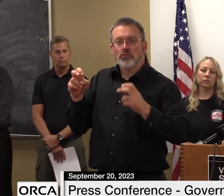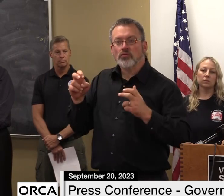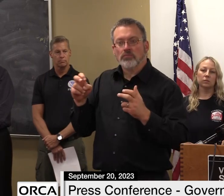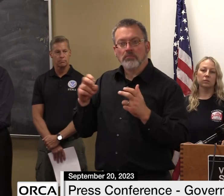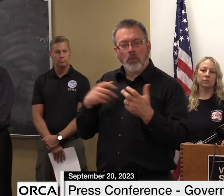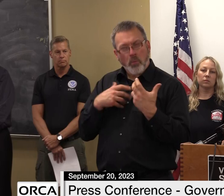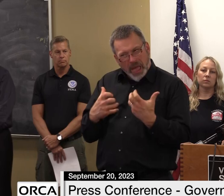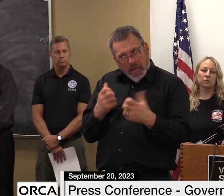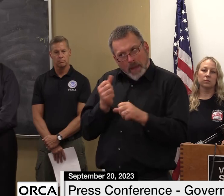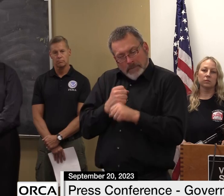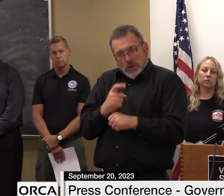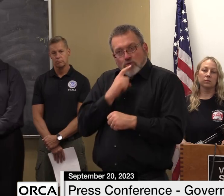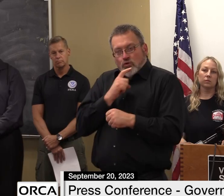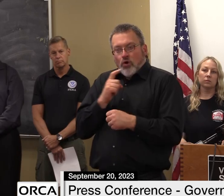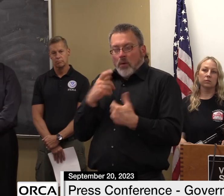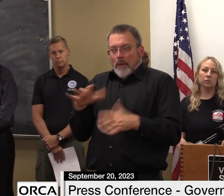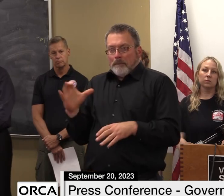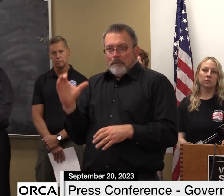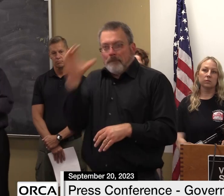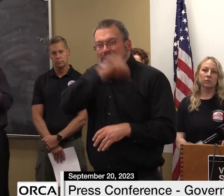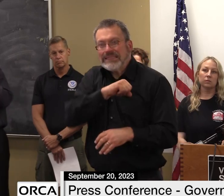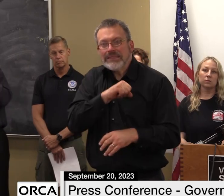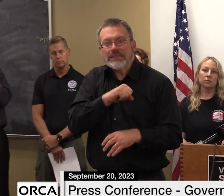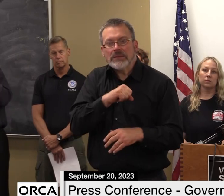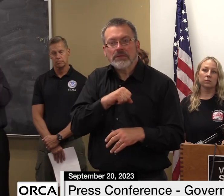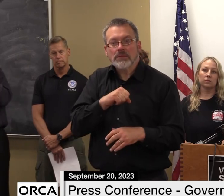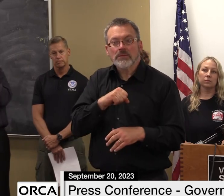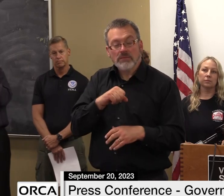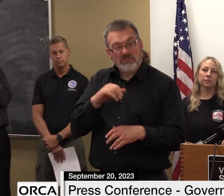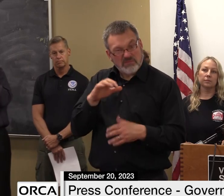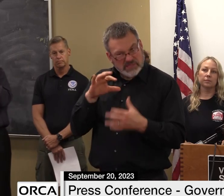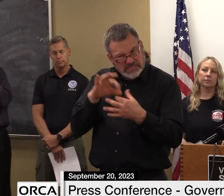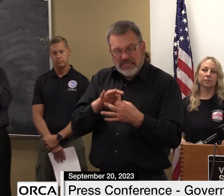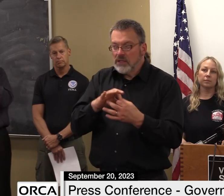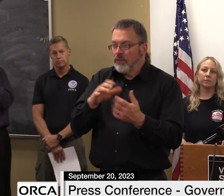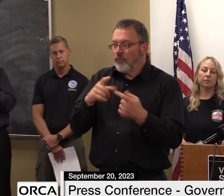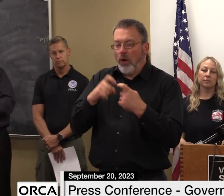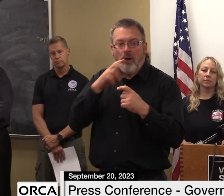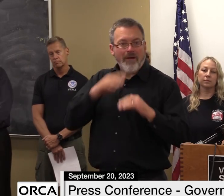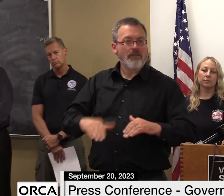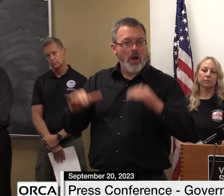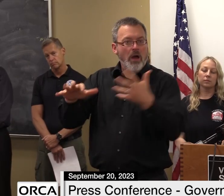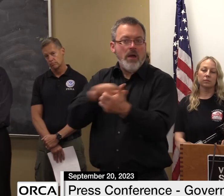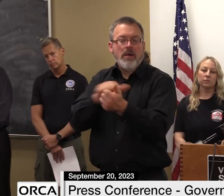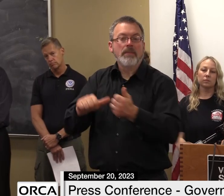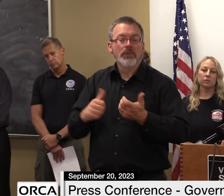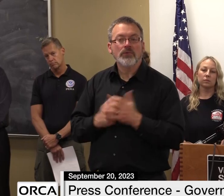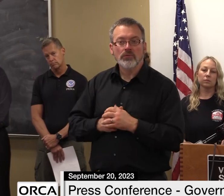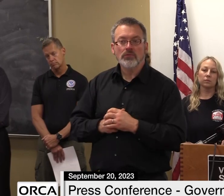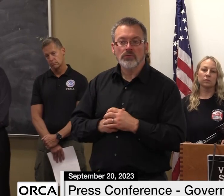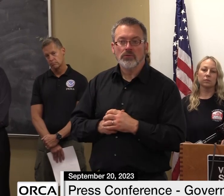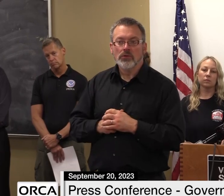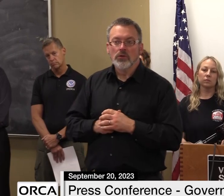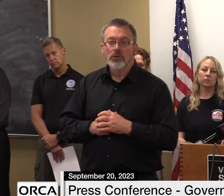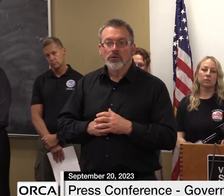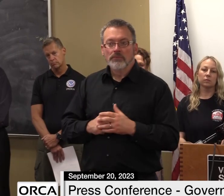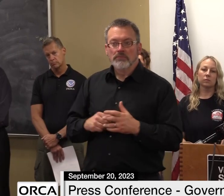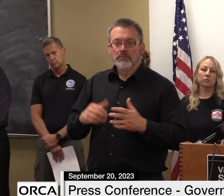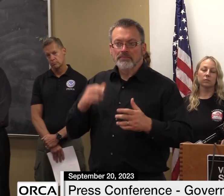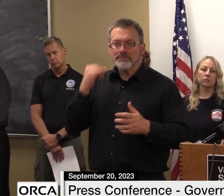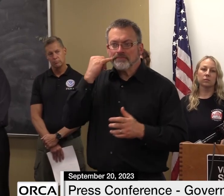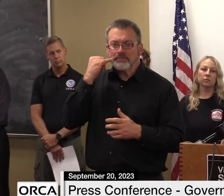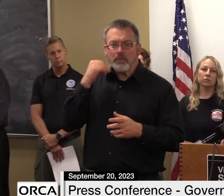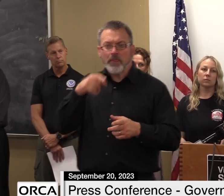to these victims, flood victims, to make them whole. Have you heard anything about the take-up rate for the